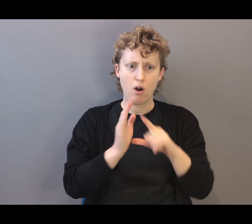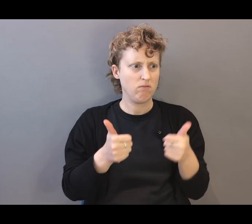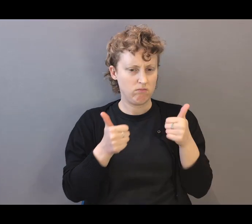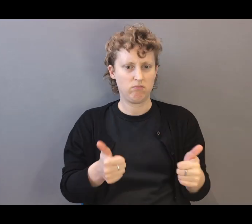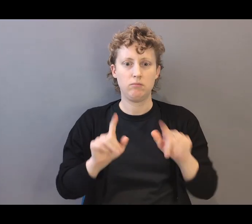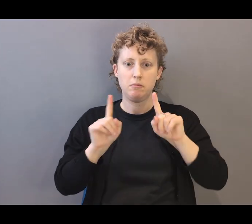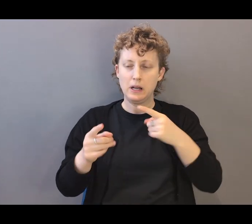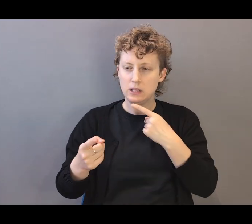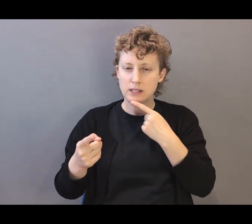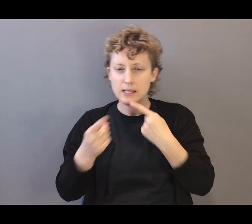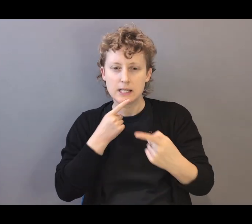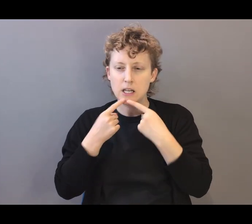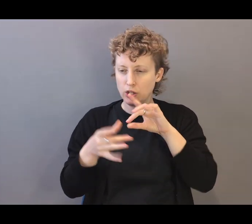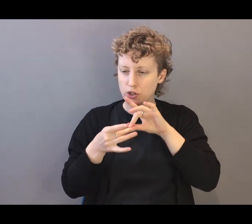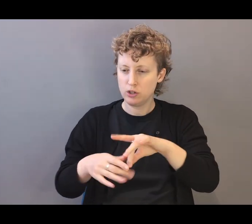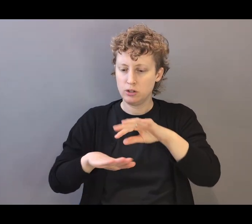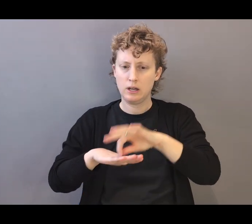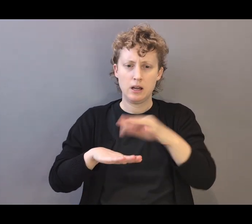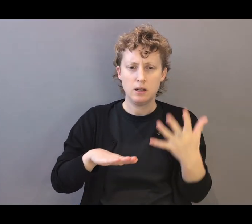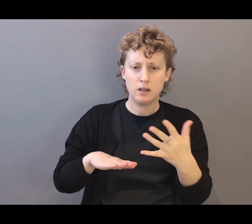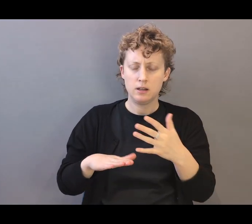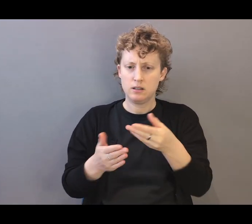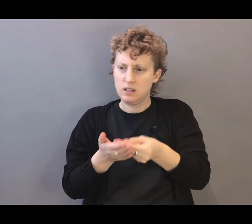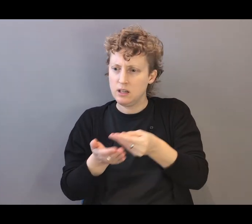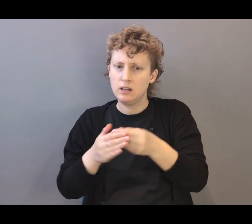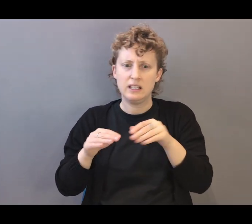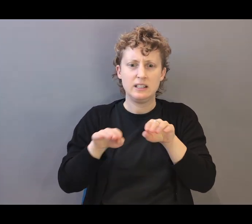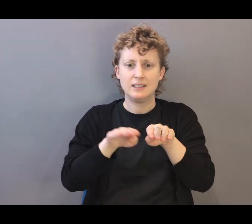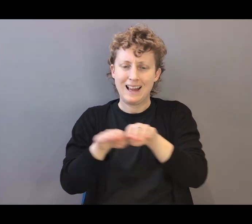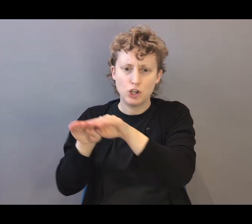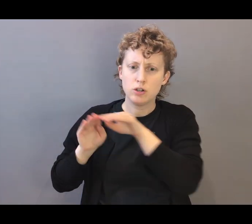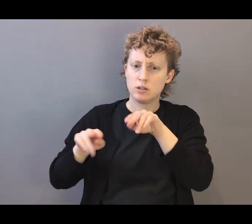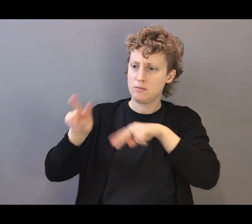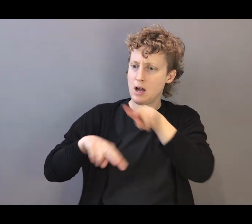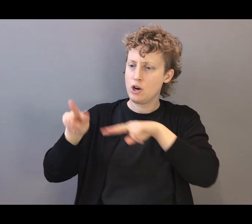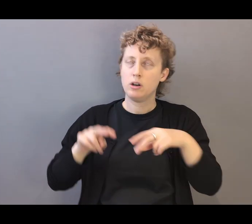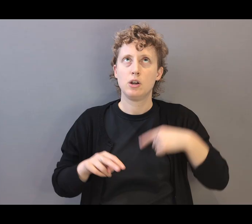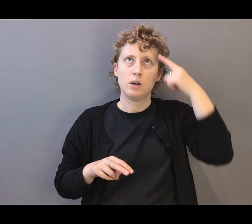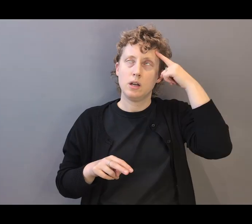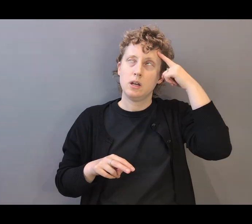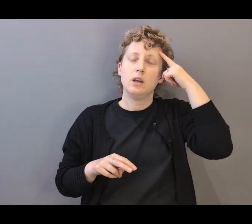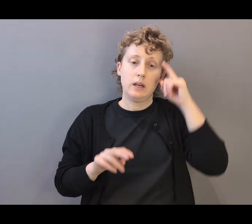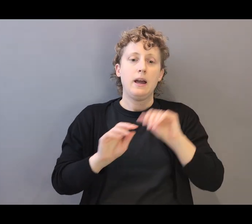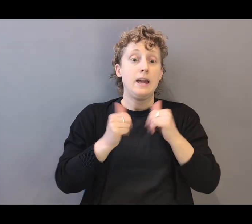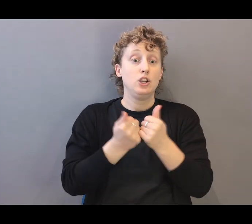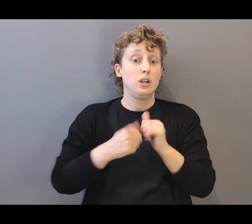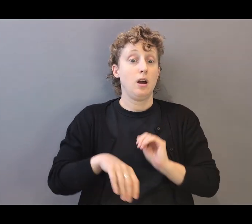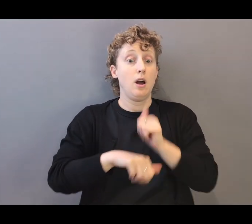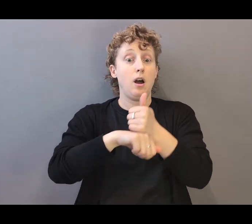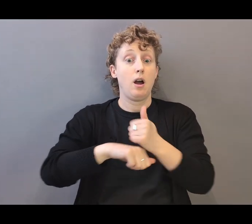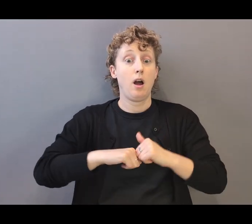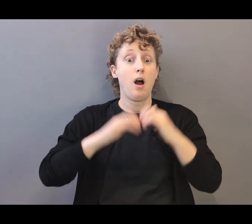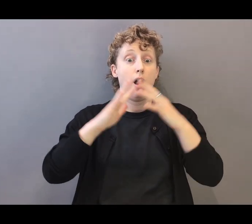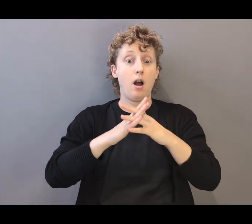terms of expertise, standards, monitoring, and we really think that an agency could really have an added value. So this is one of our calls